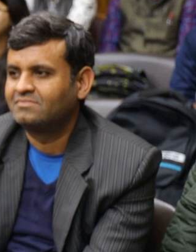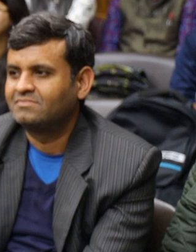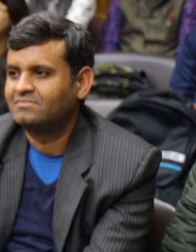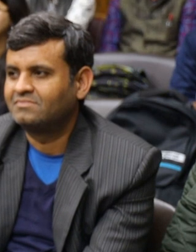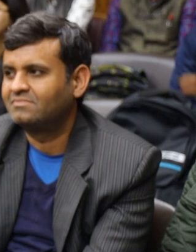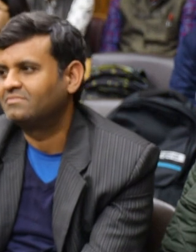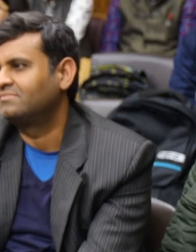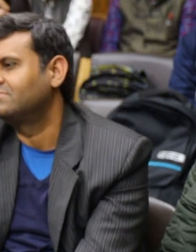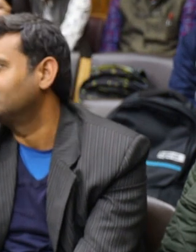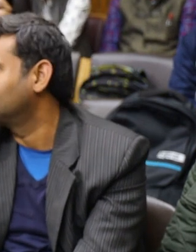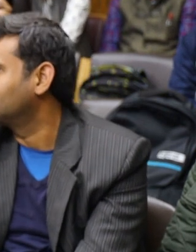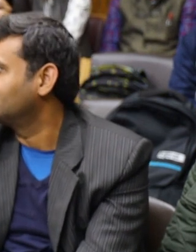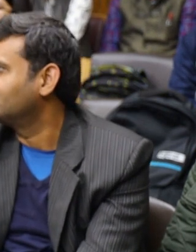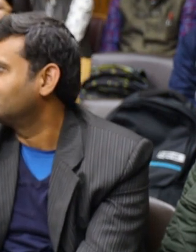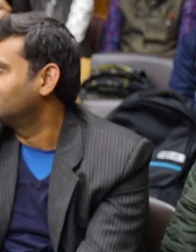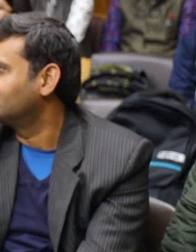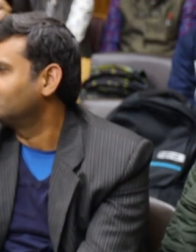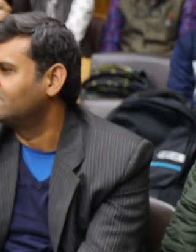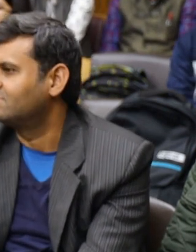simple, as simple as I see.